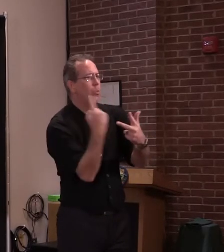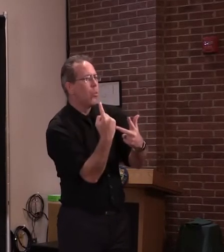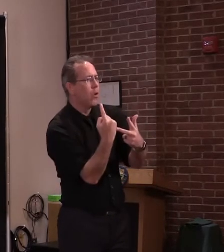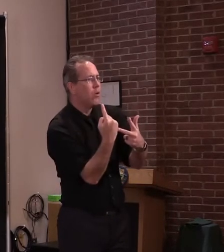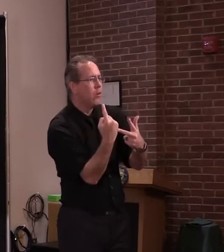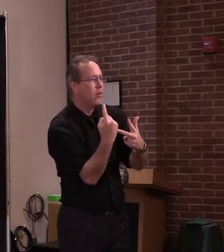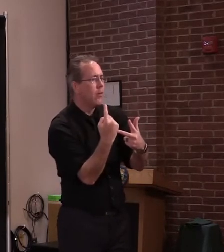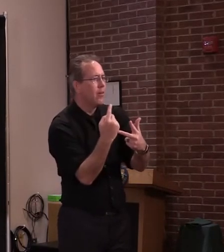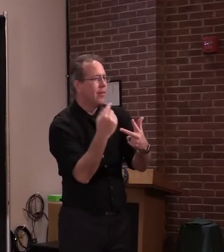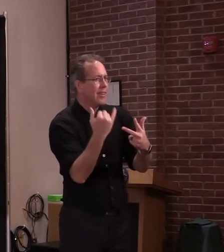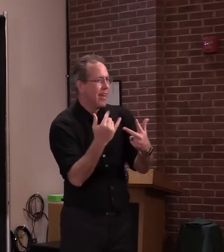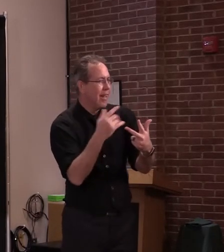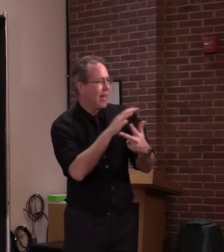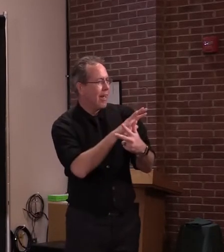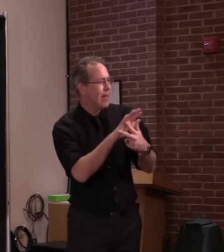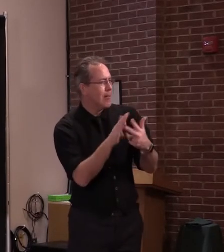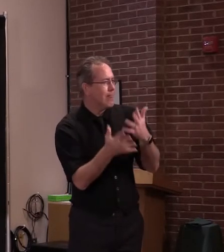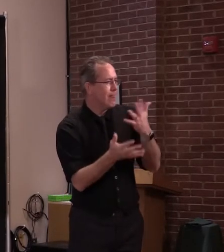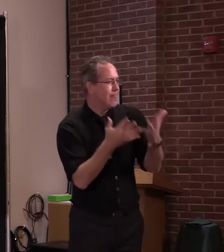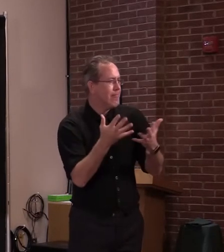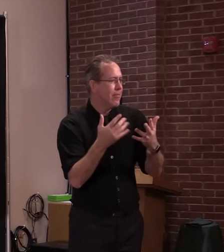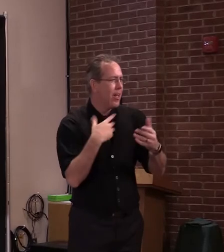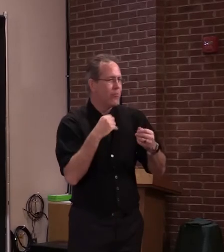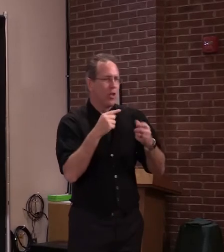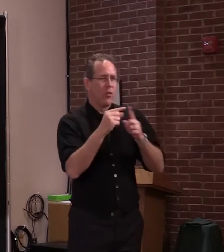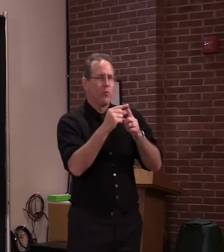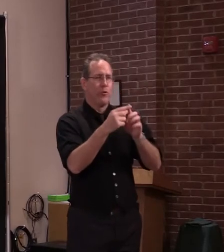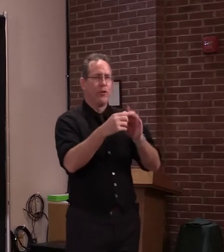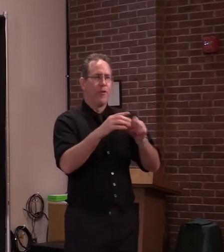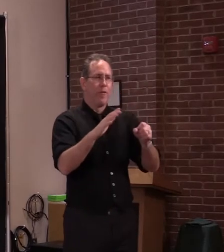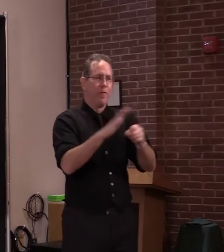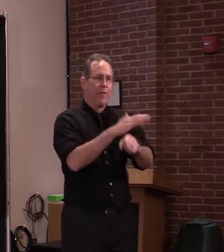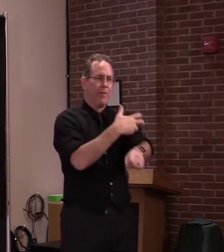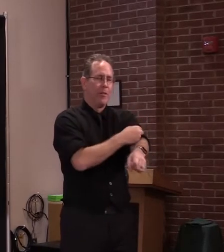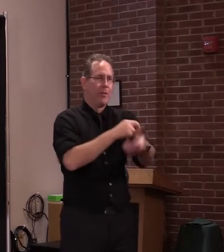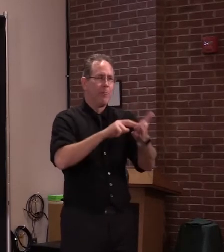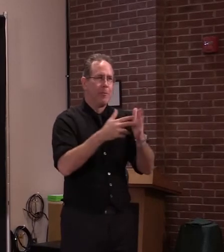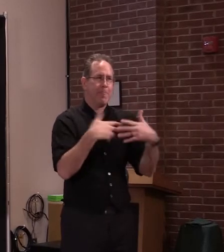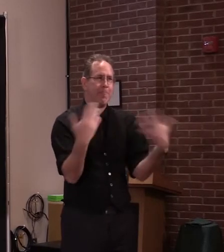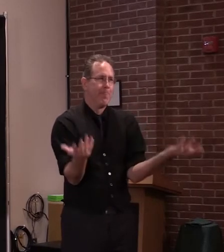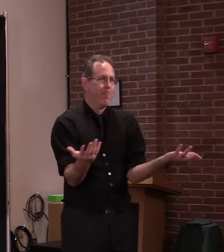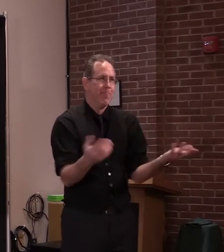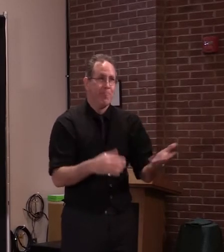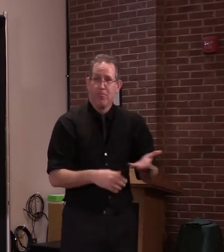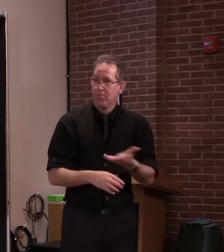they're struggling with trying to transition to what that means for everyone.